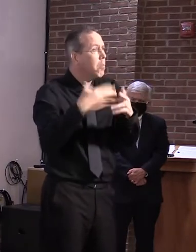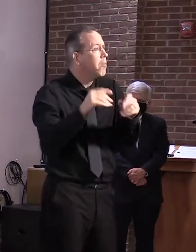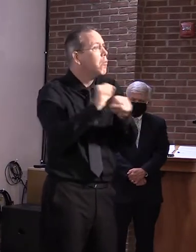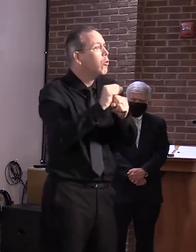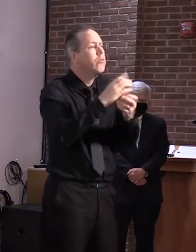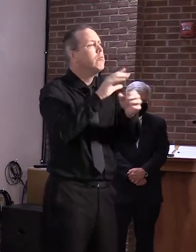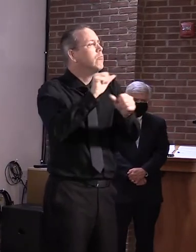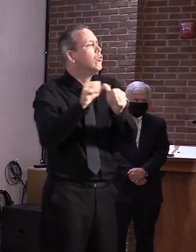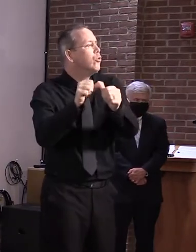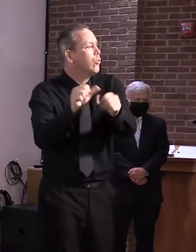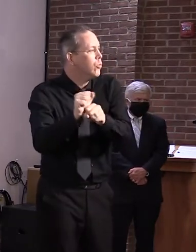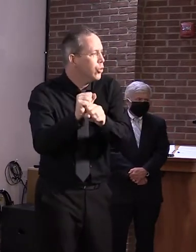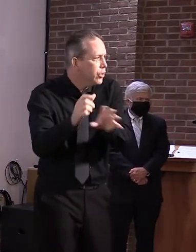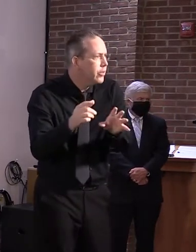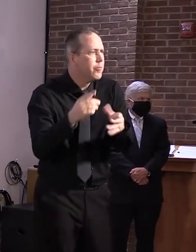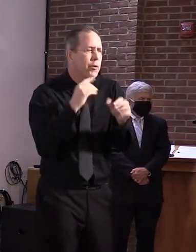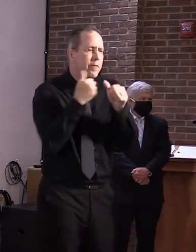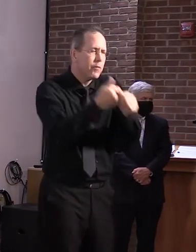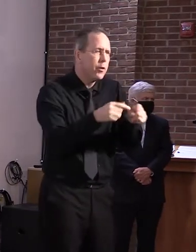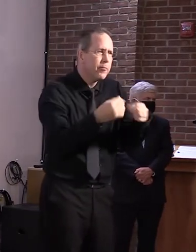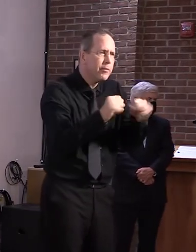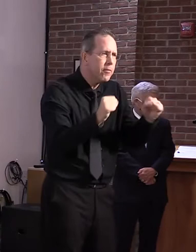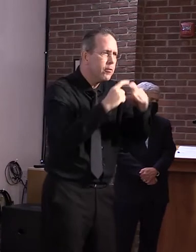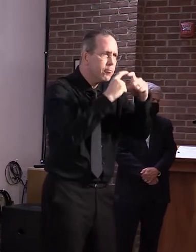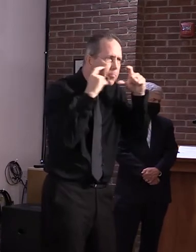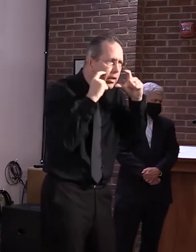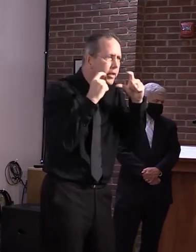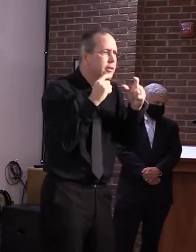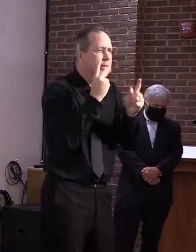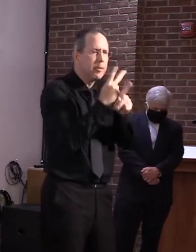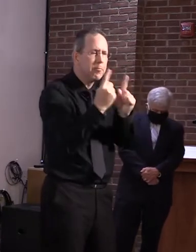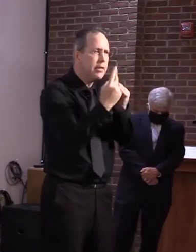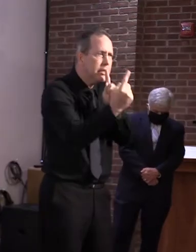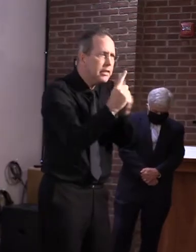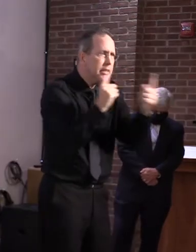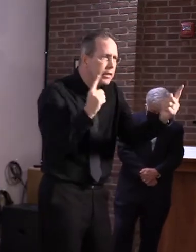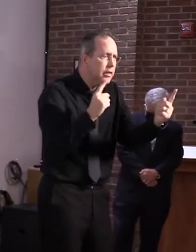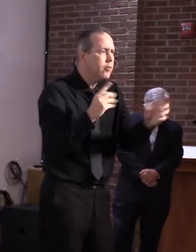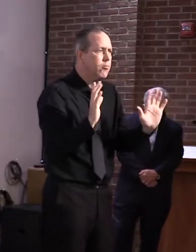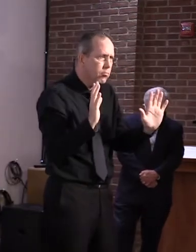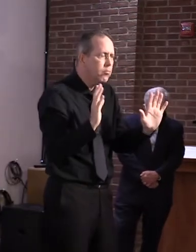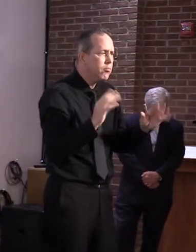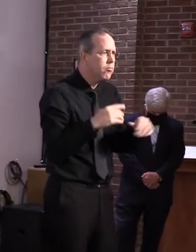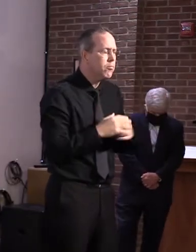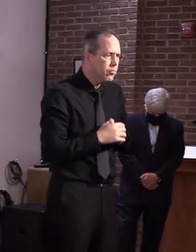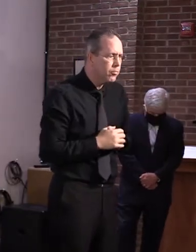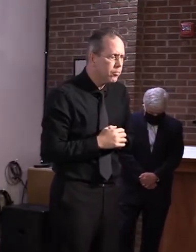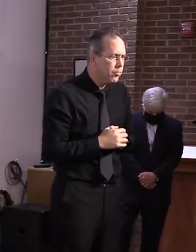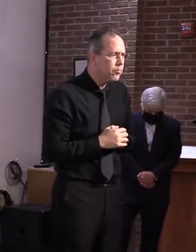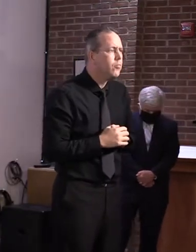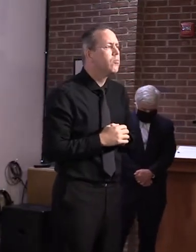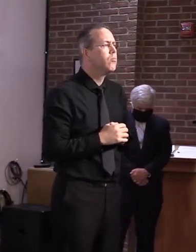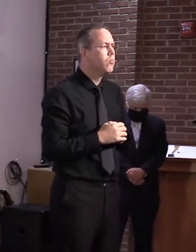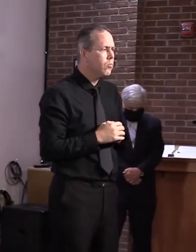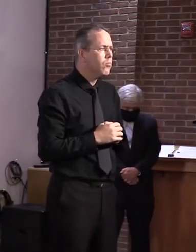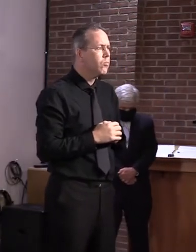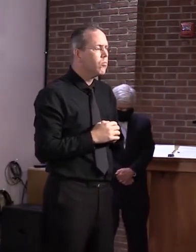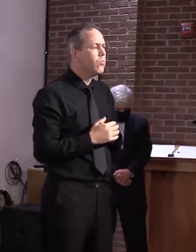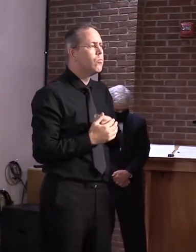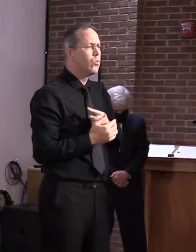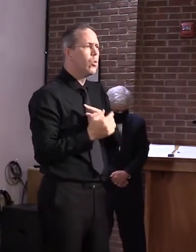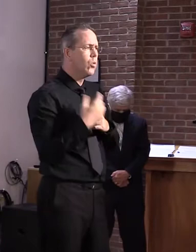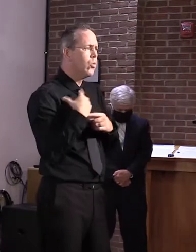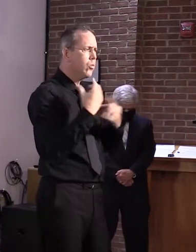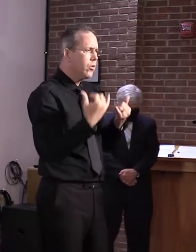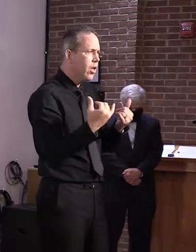else that they've got to do to strengthen the workforce. The results of this process is a comprehensive document found on